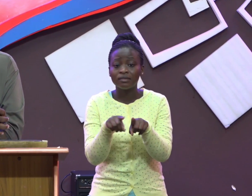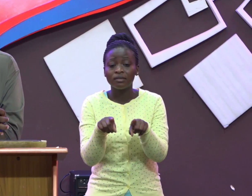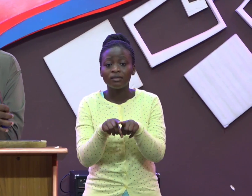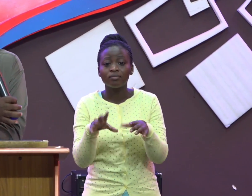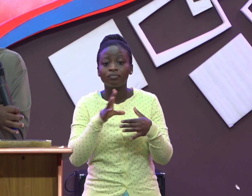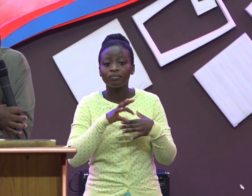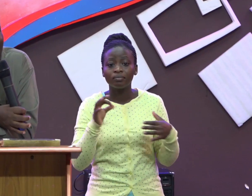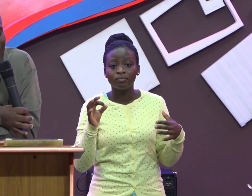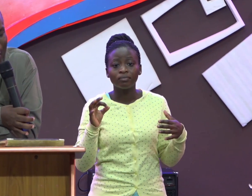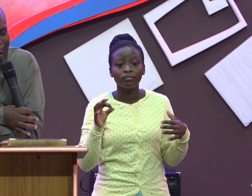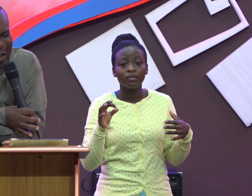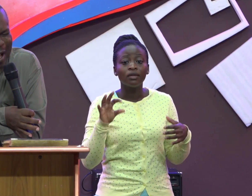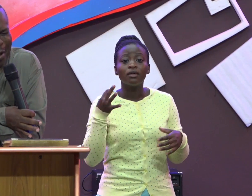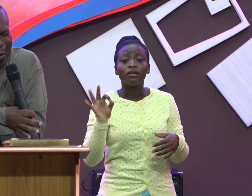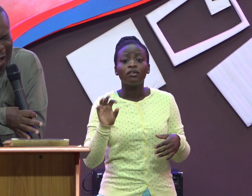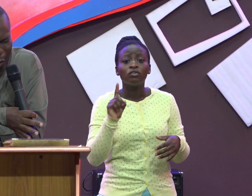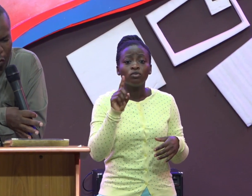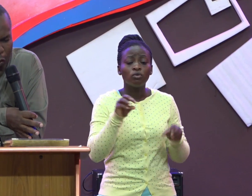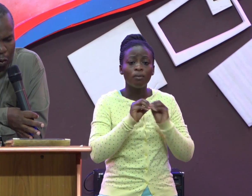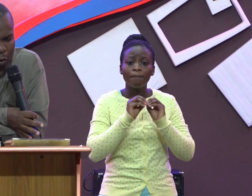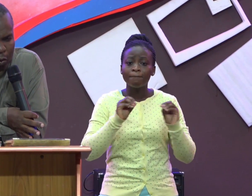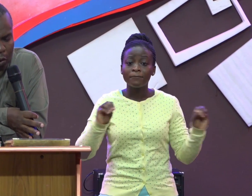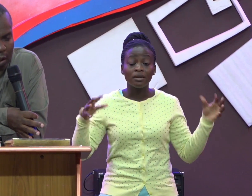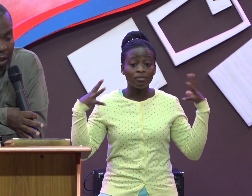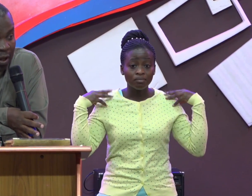is like that. Kato exercise za mwezo kule zaabuli runaku.